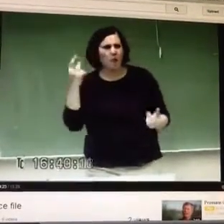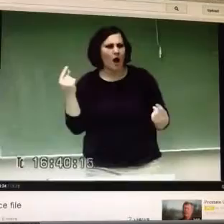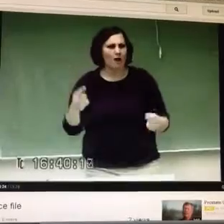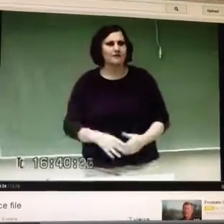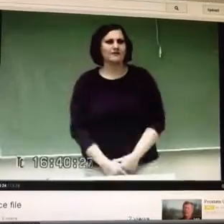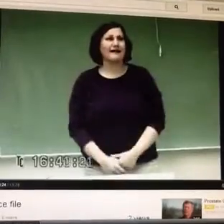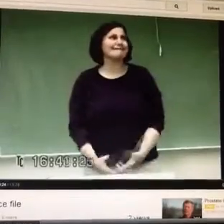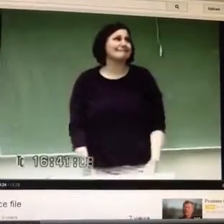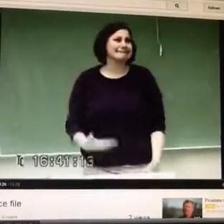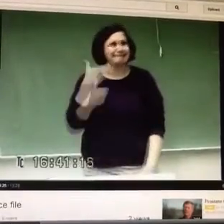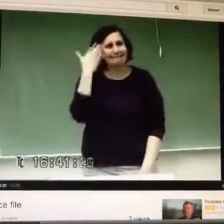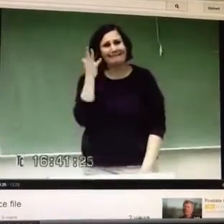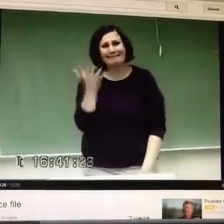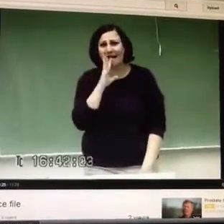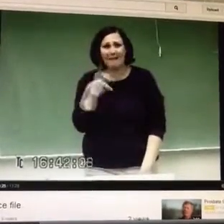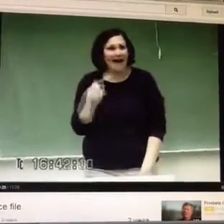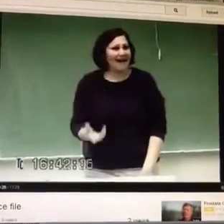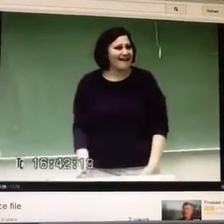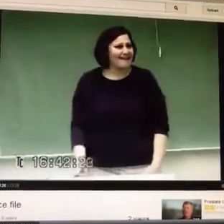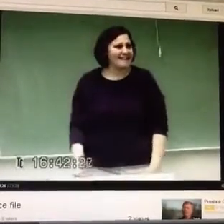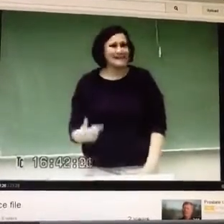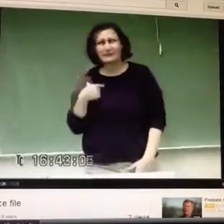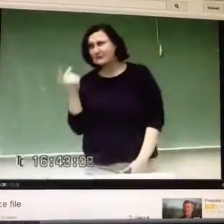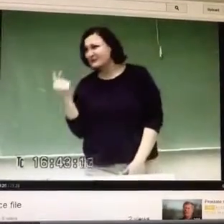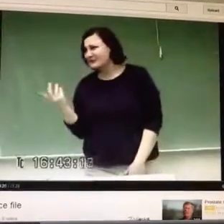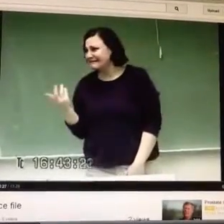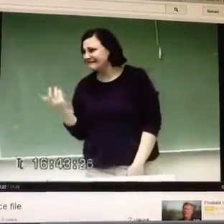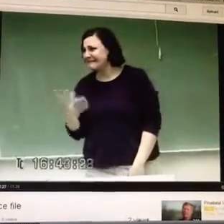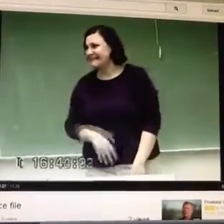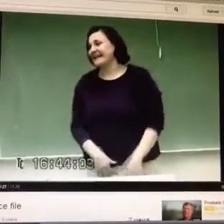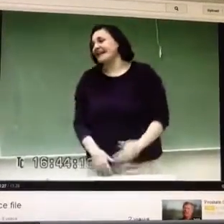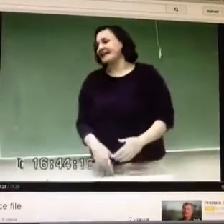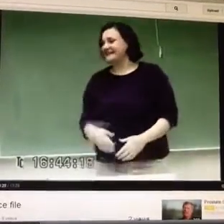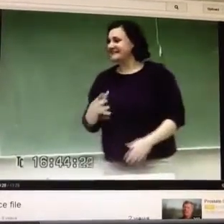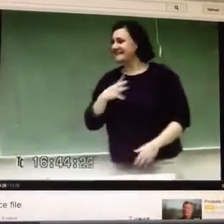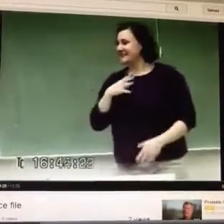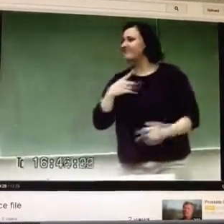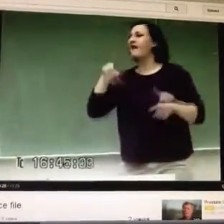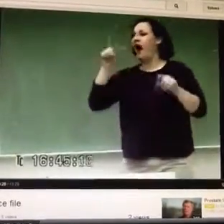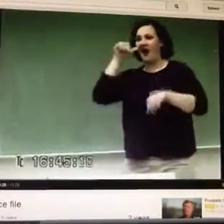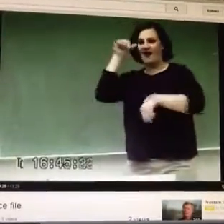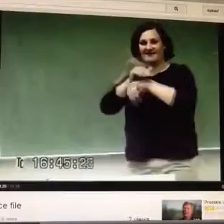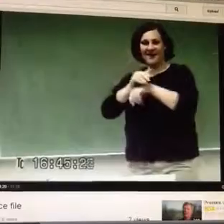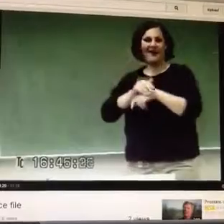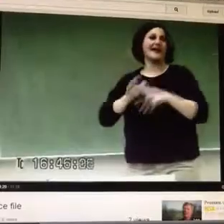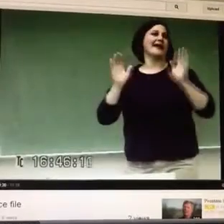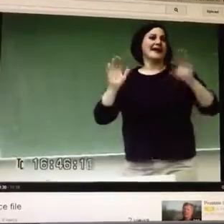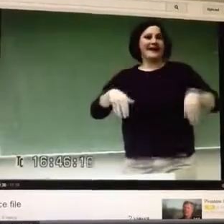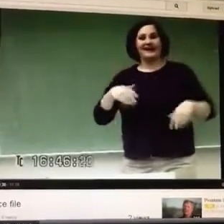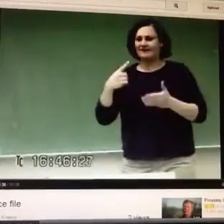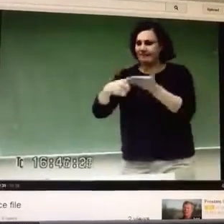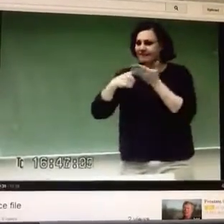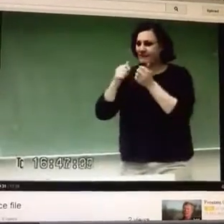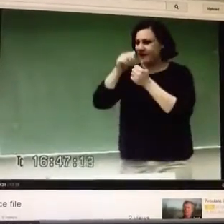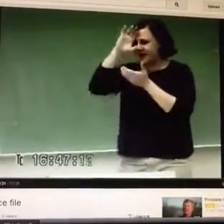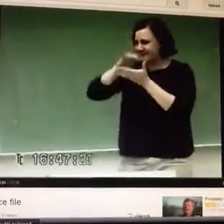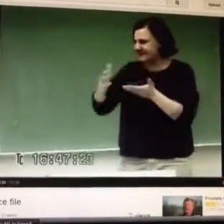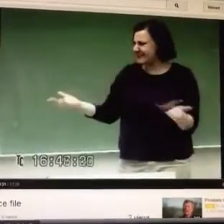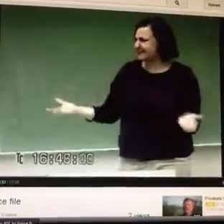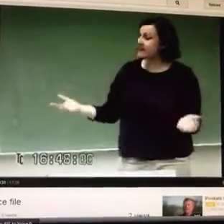And the lecture coordinator called or emailed me and said, "What are you going to talk about?" And I said, "I don't know." So